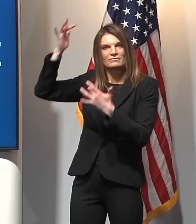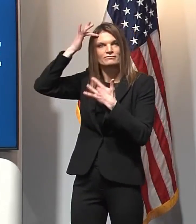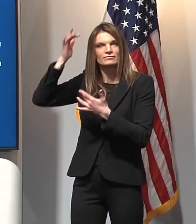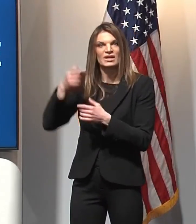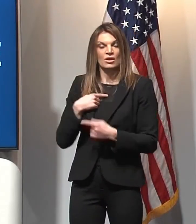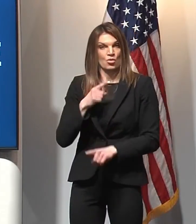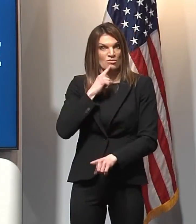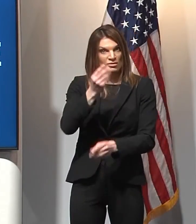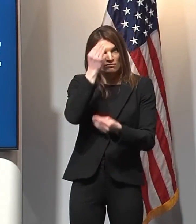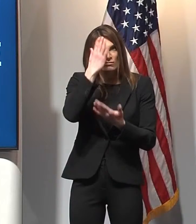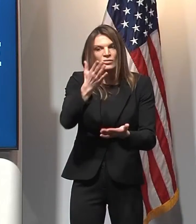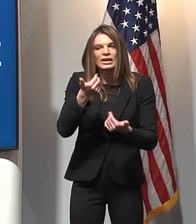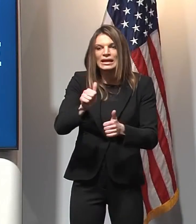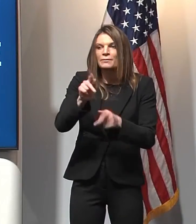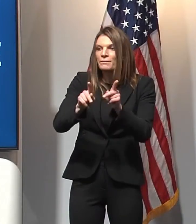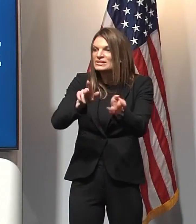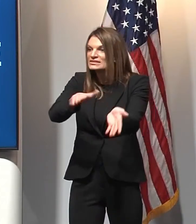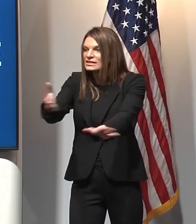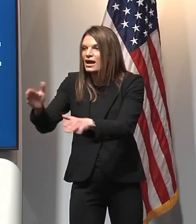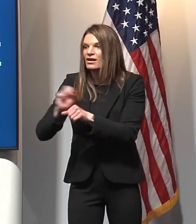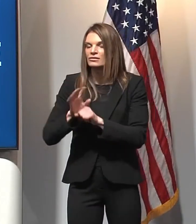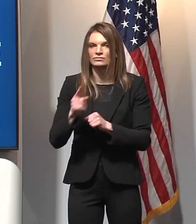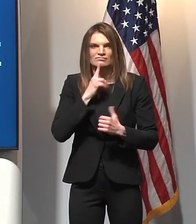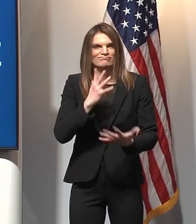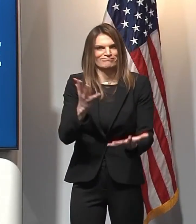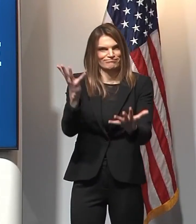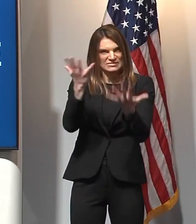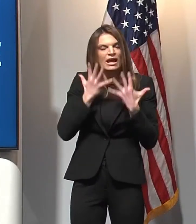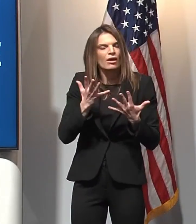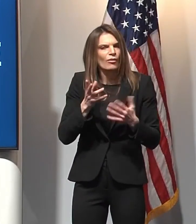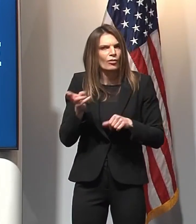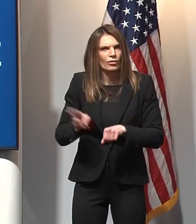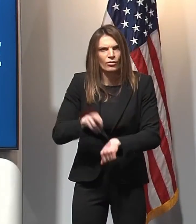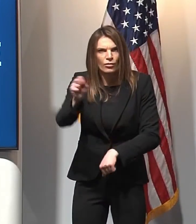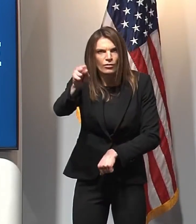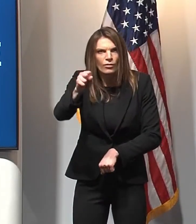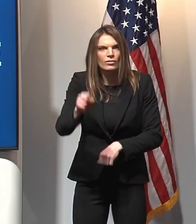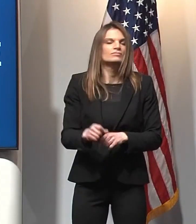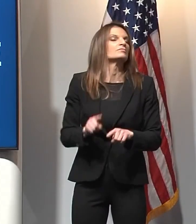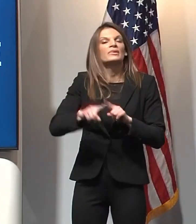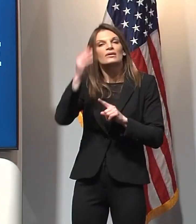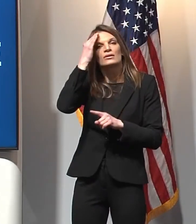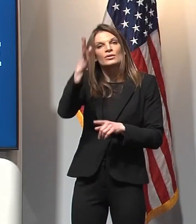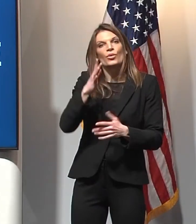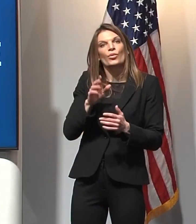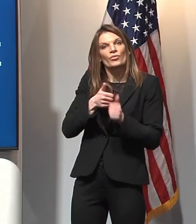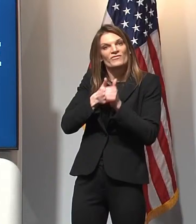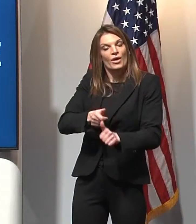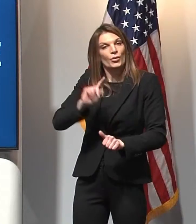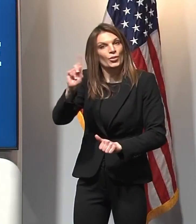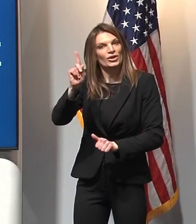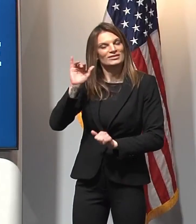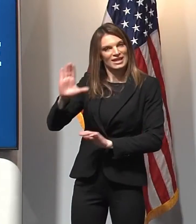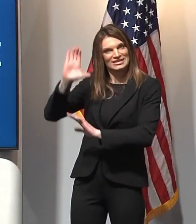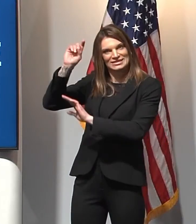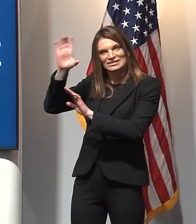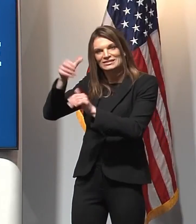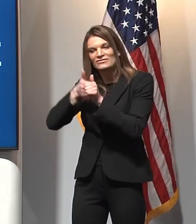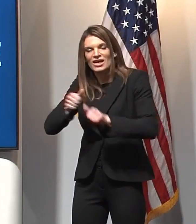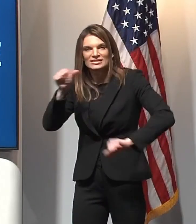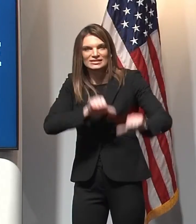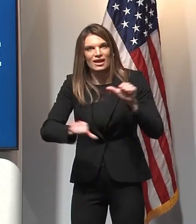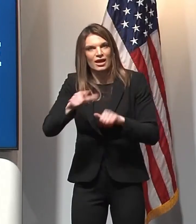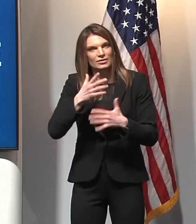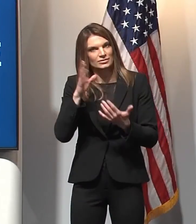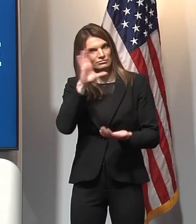was lost due to this virus. But I just laid out precisely what our experience was and why following the science and doing everything we